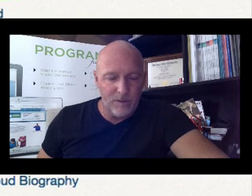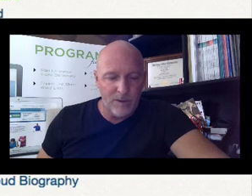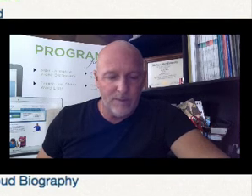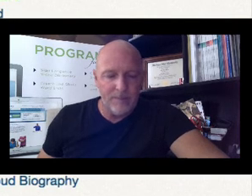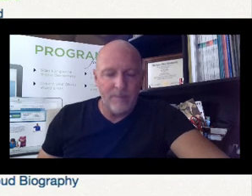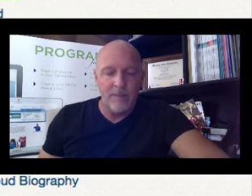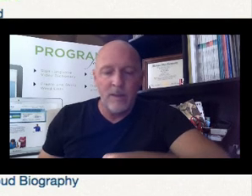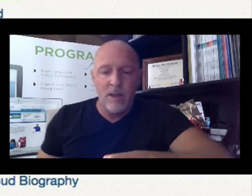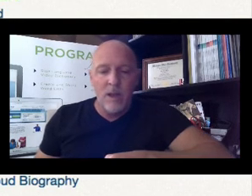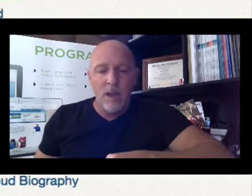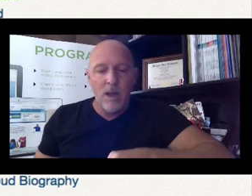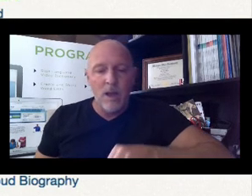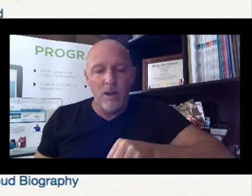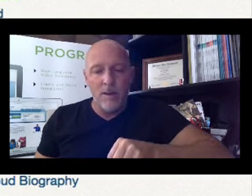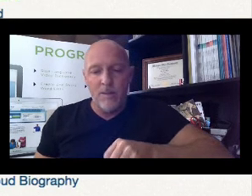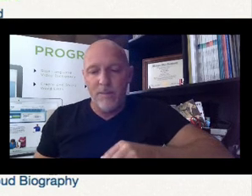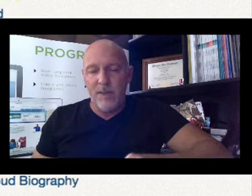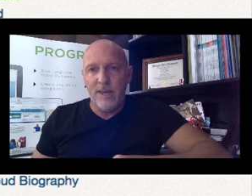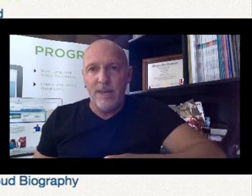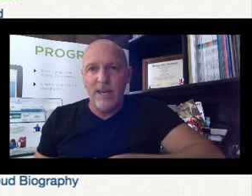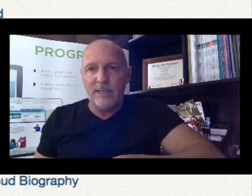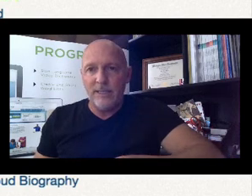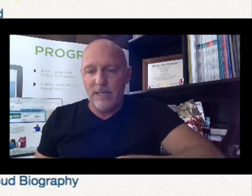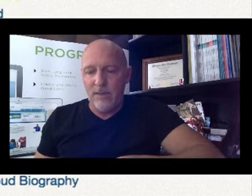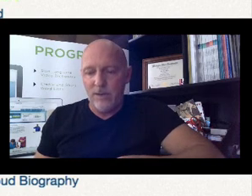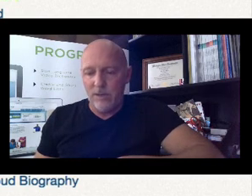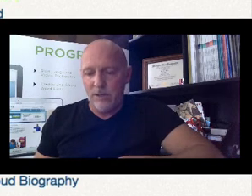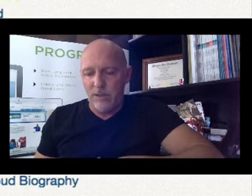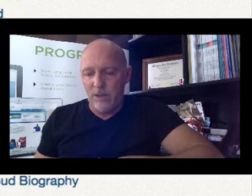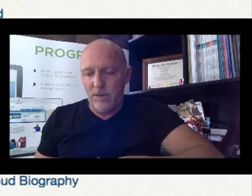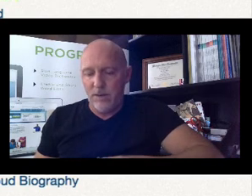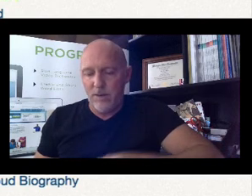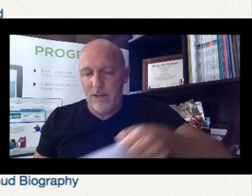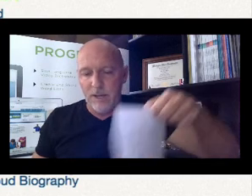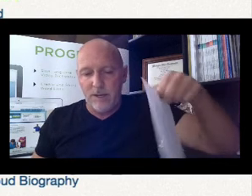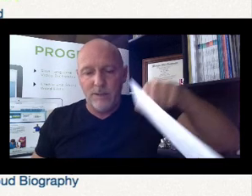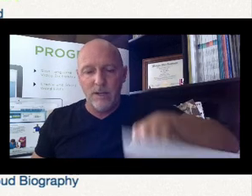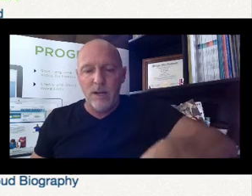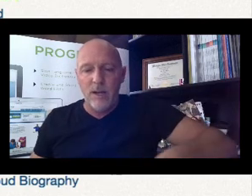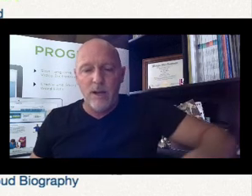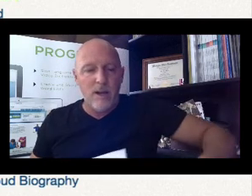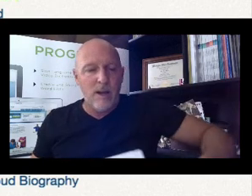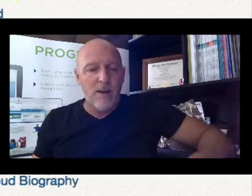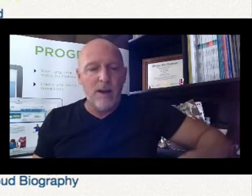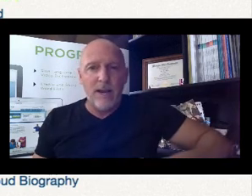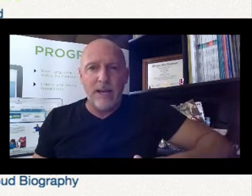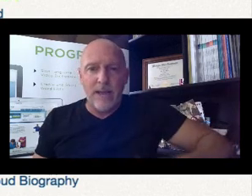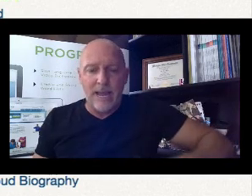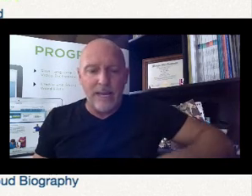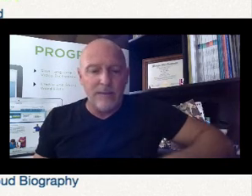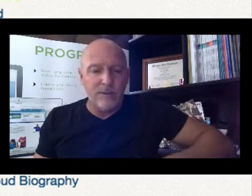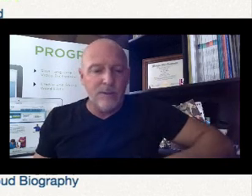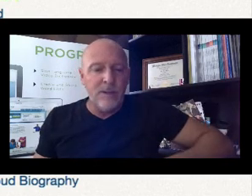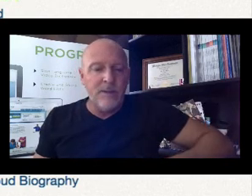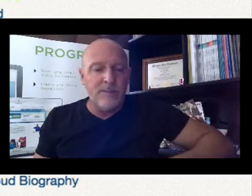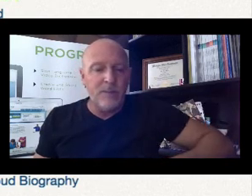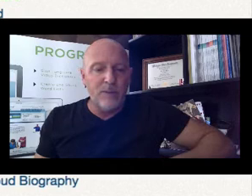right? The next thing I want to talk about is our handouts and